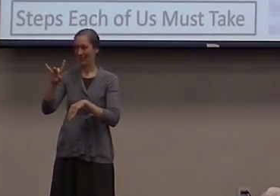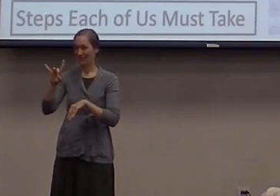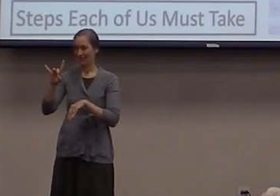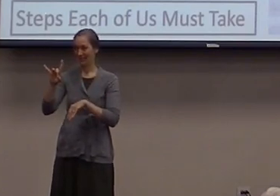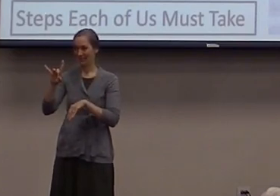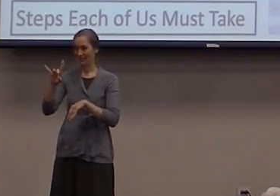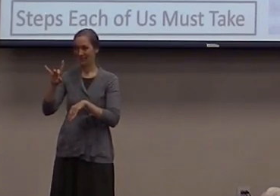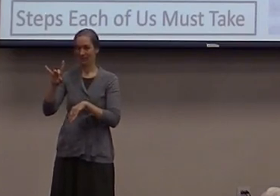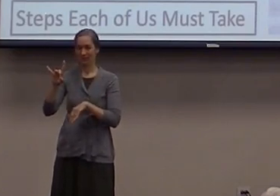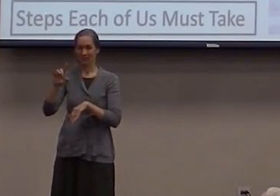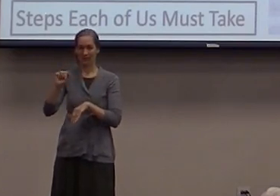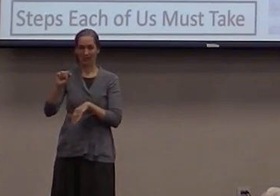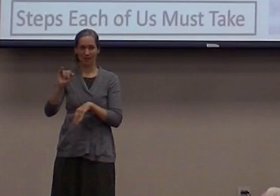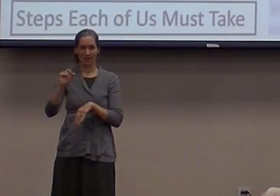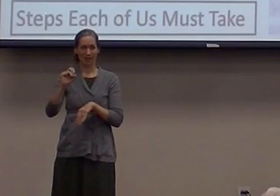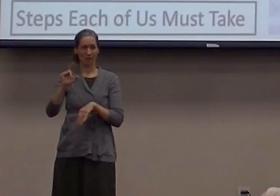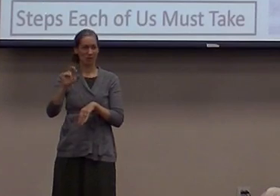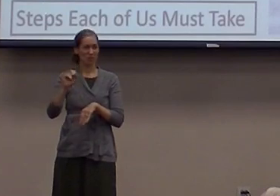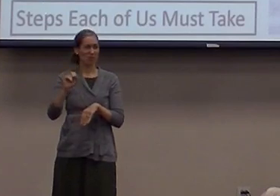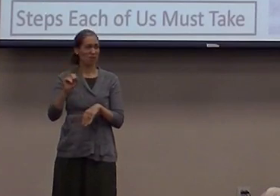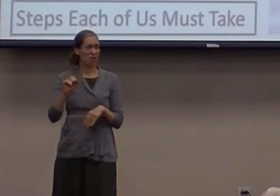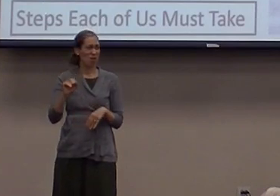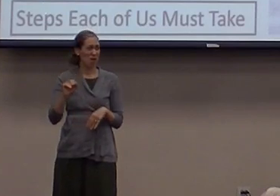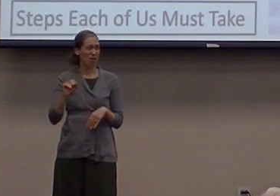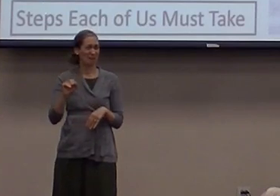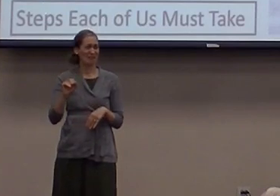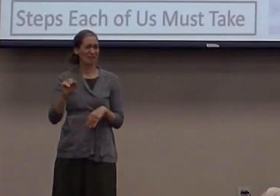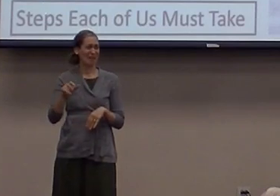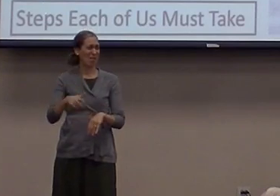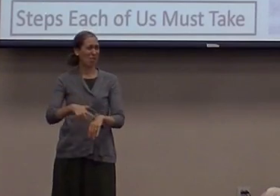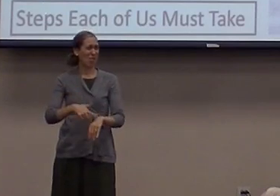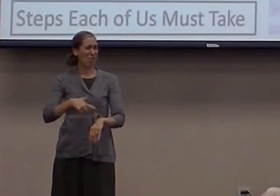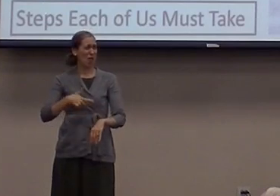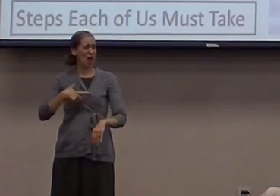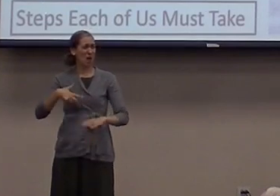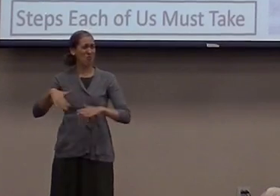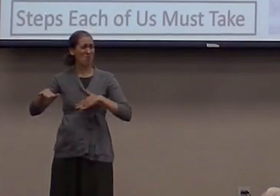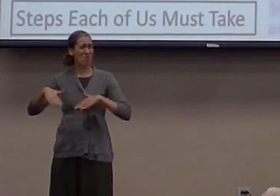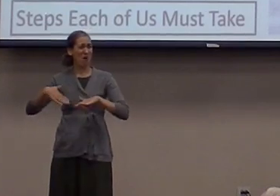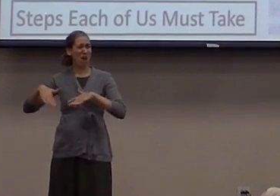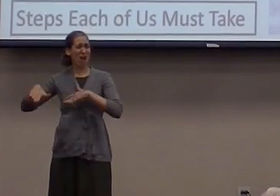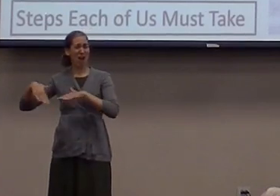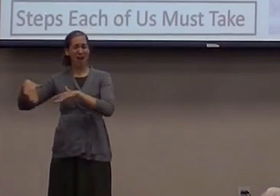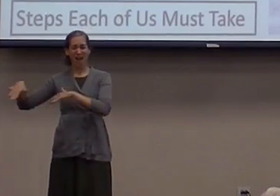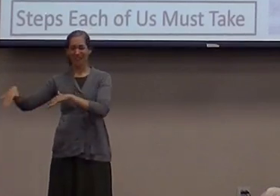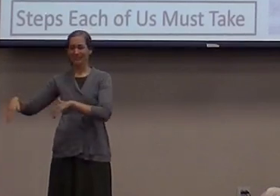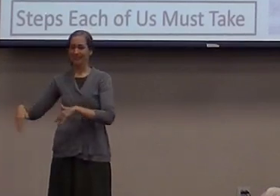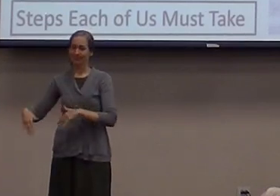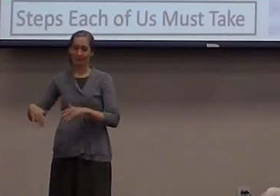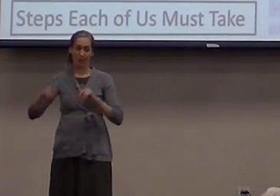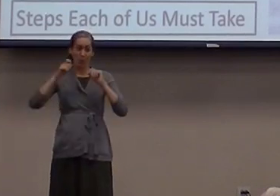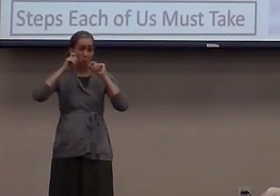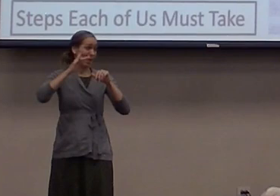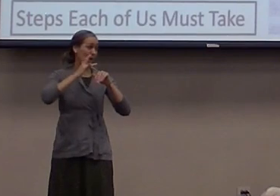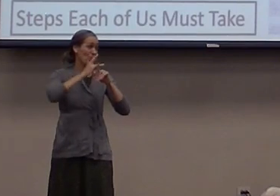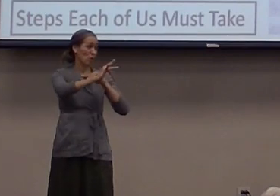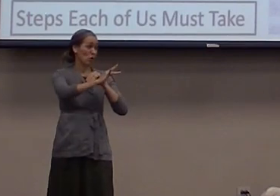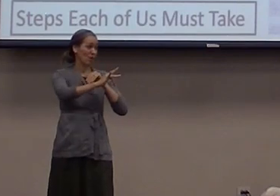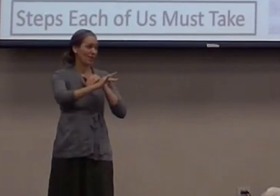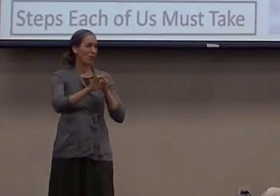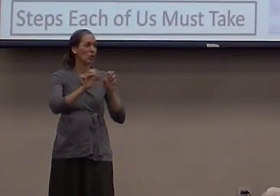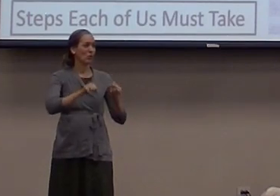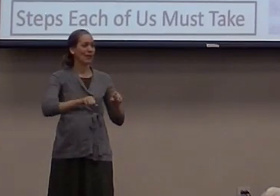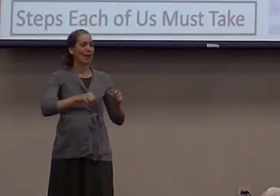Now the Amers are going, but it's a long walk. Well, wake up early. We get to rest the following Monday. We'll take that day off.